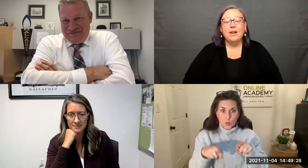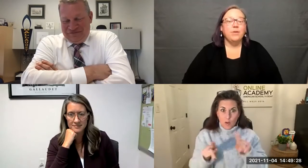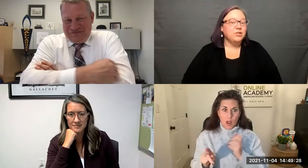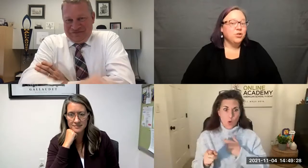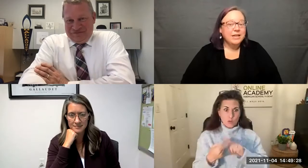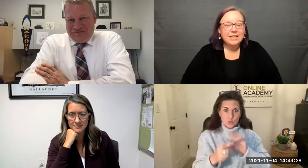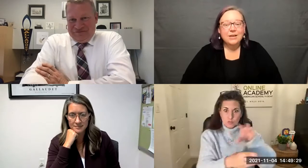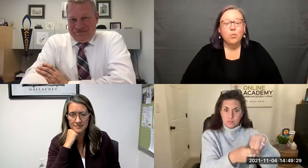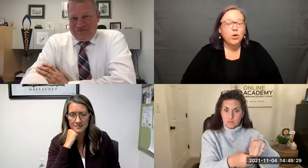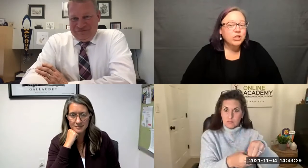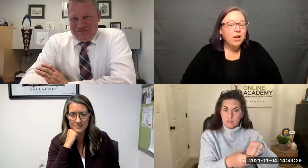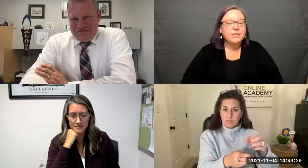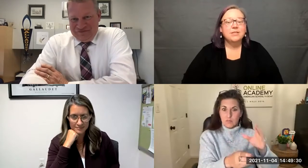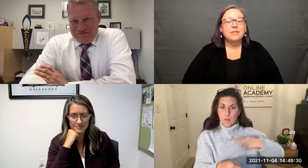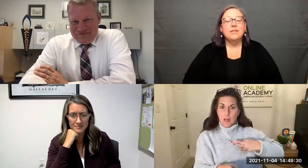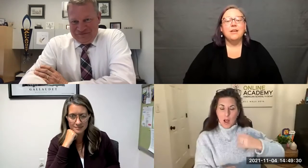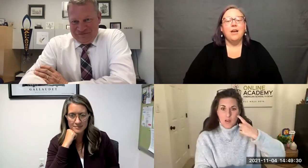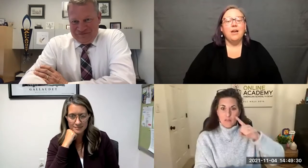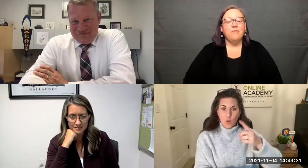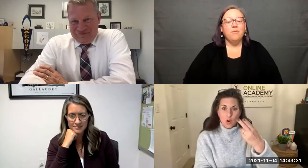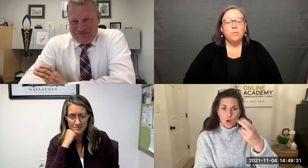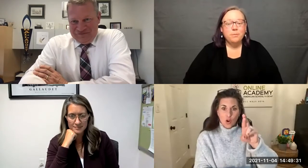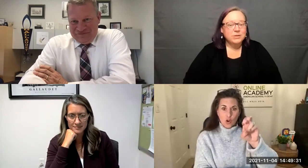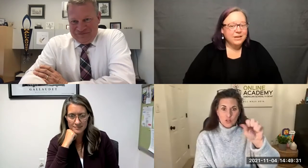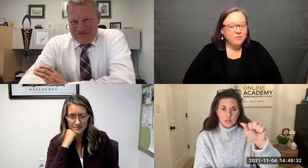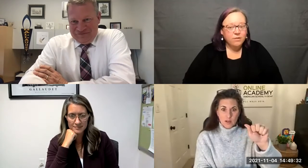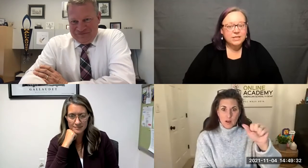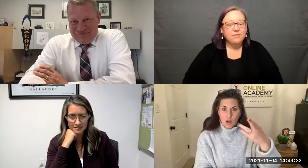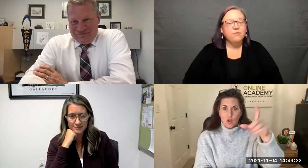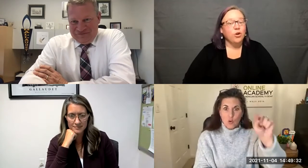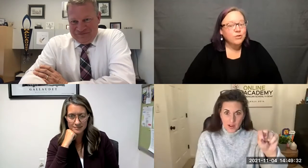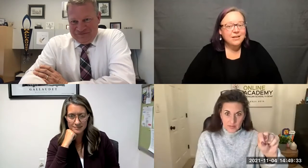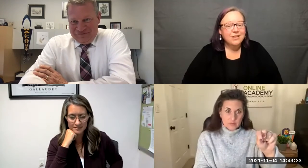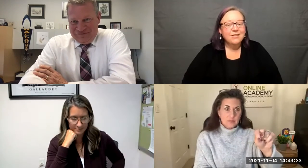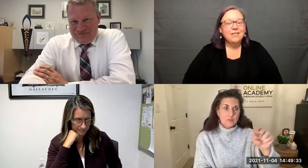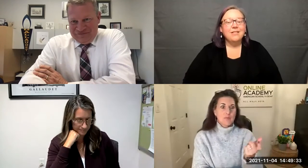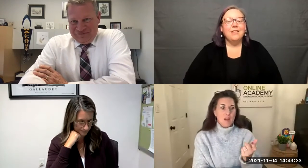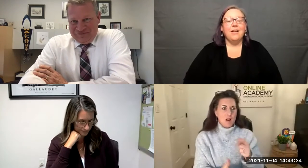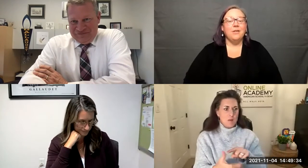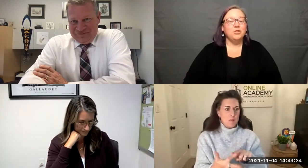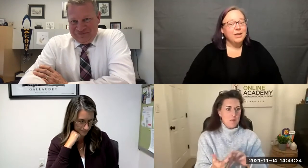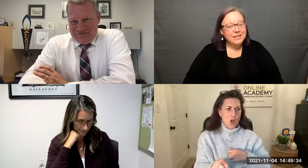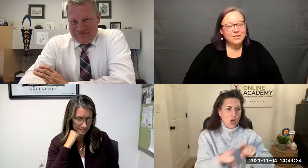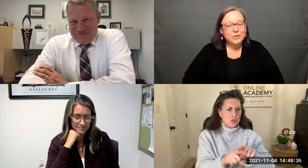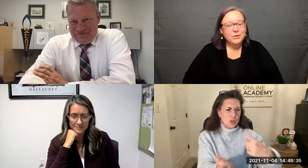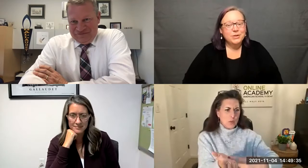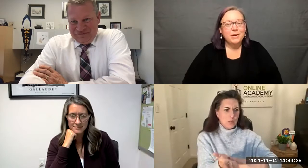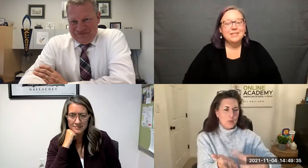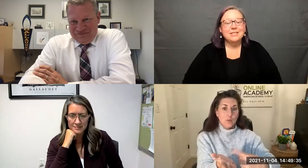grant training workshops for people to get involved in for HRSA, trying to get those HRSA grants.